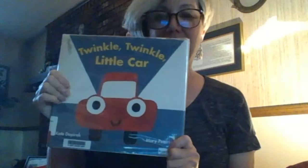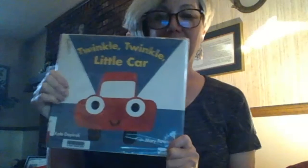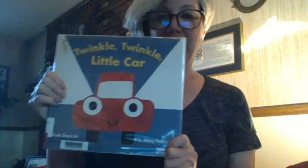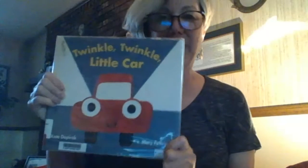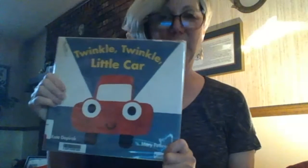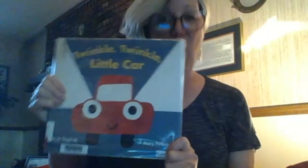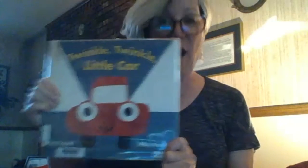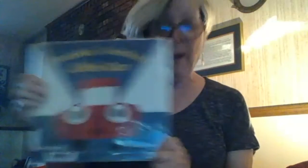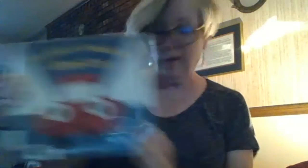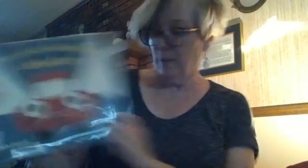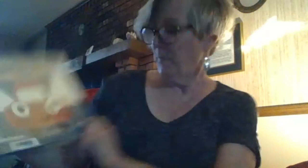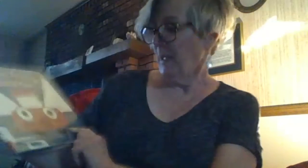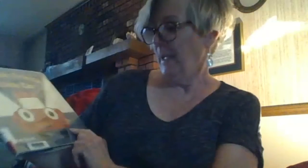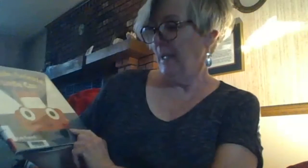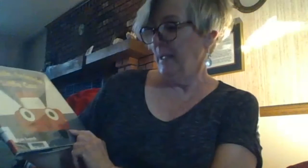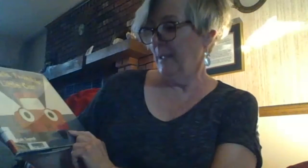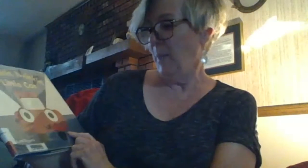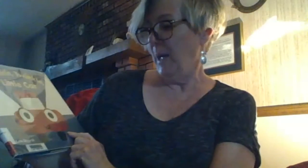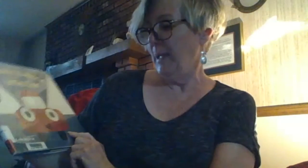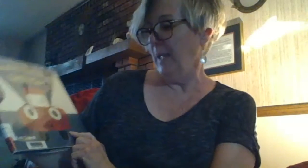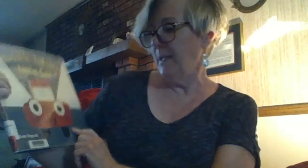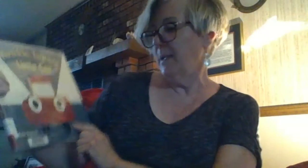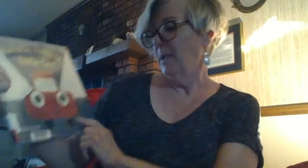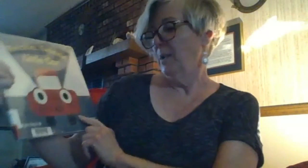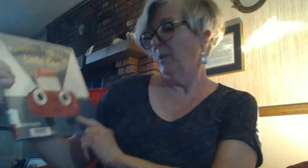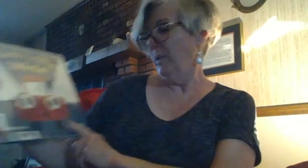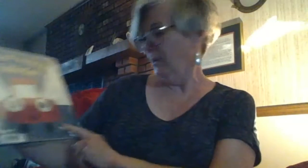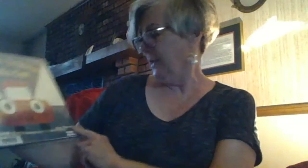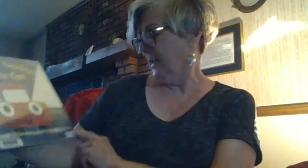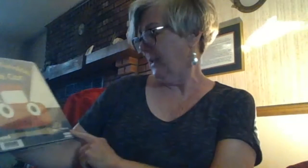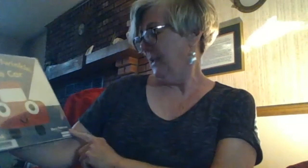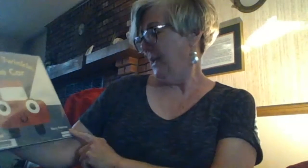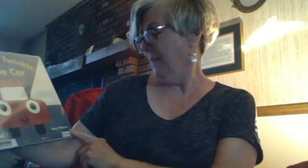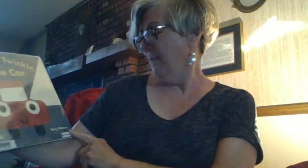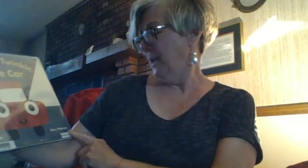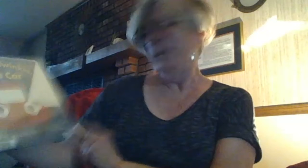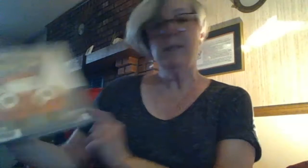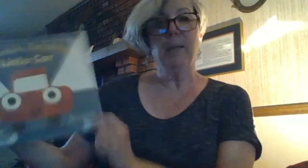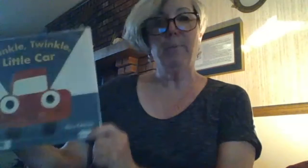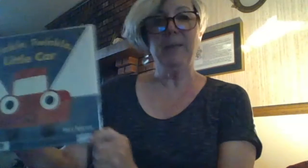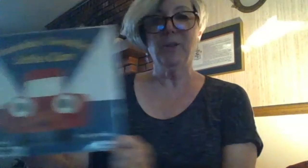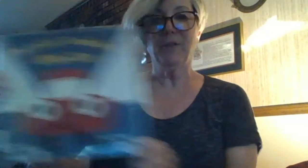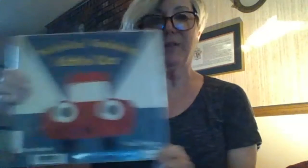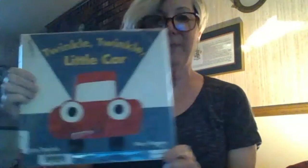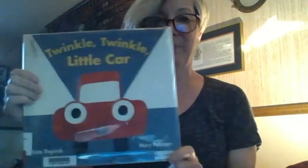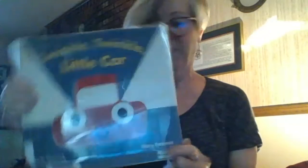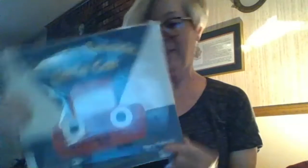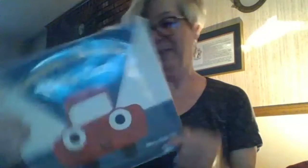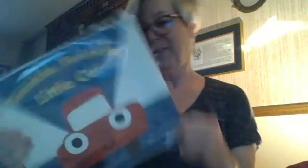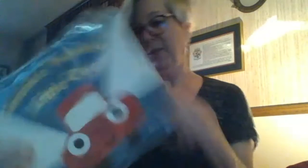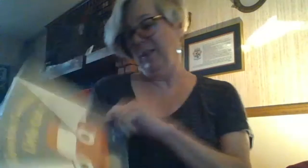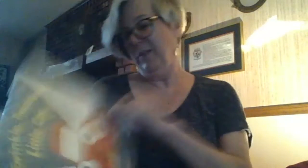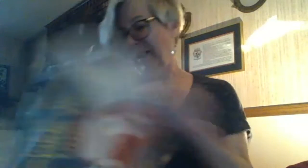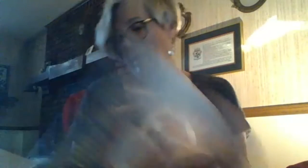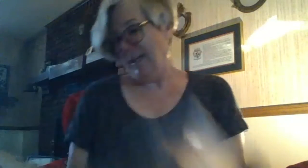Twinkle, Little Car. And it is by Kate DePerrick and Mary Peterson.